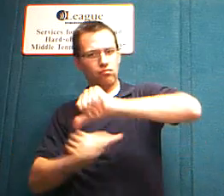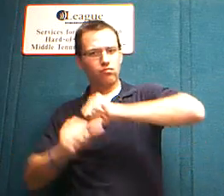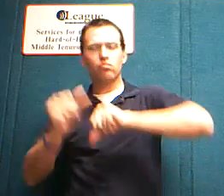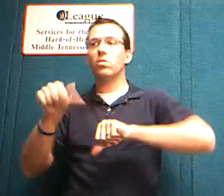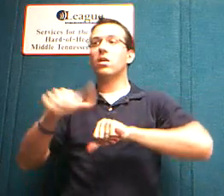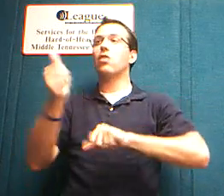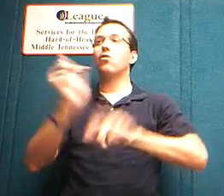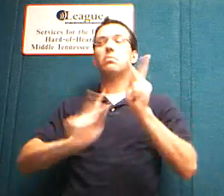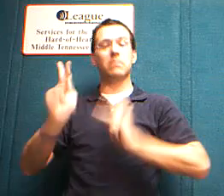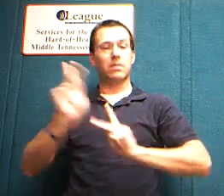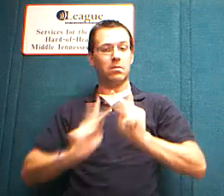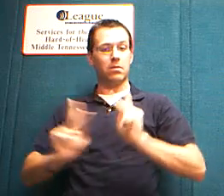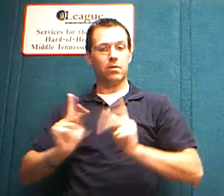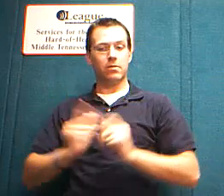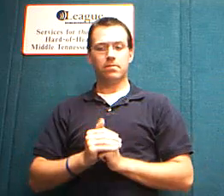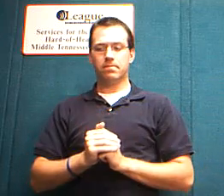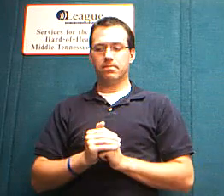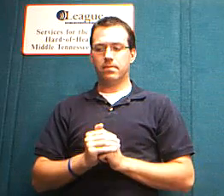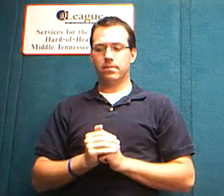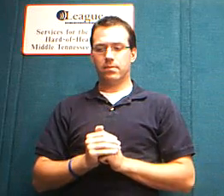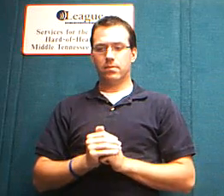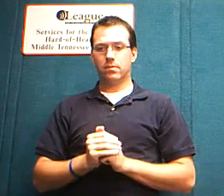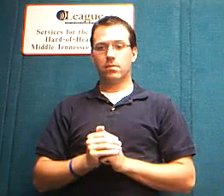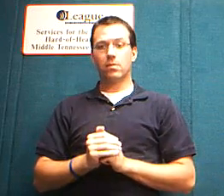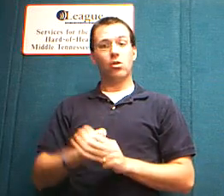If you need medical care, you may go out then.